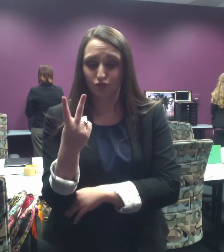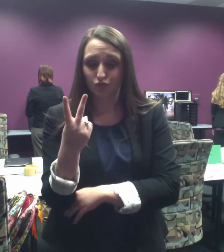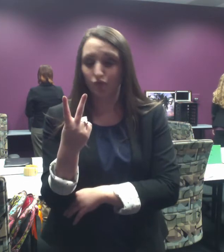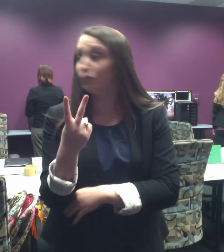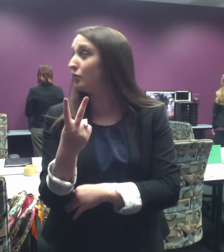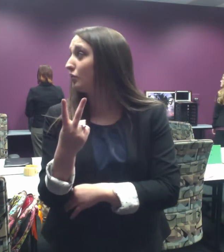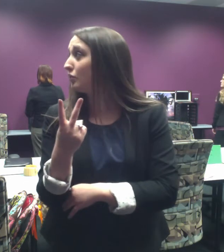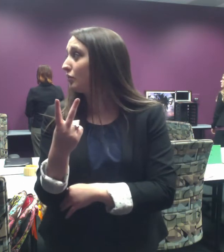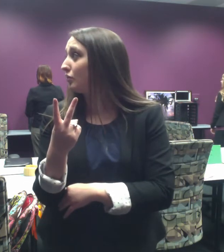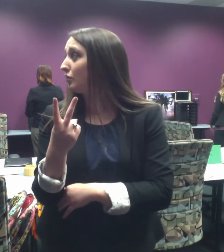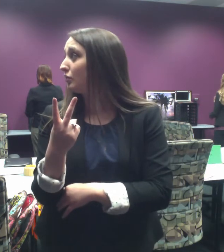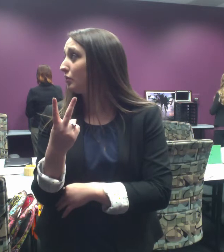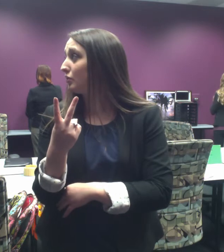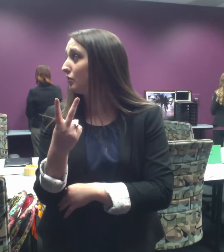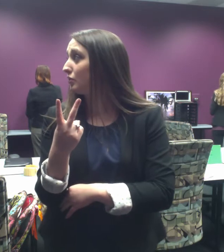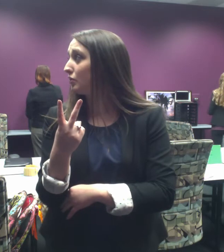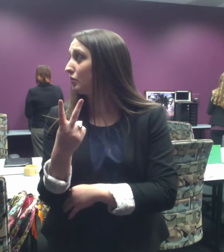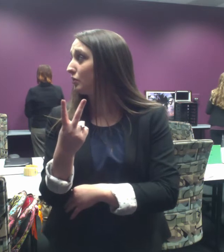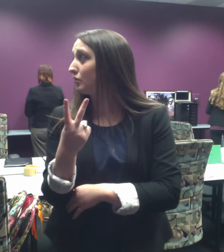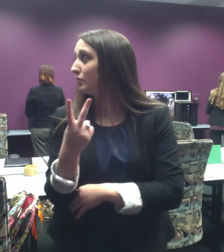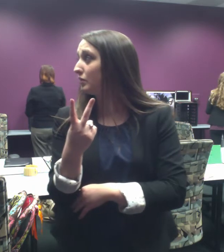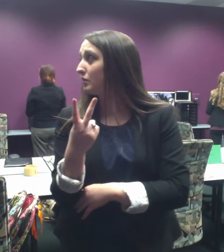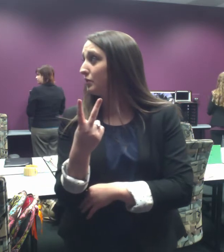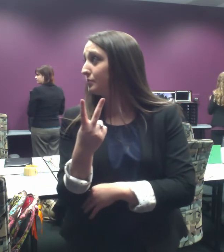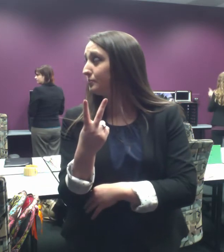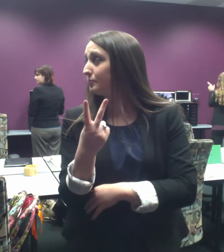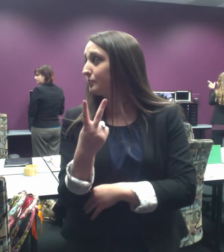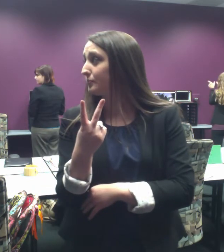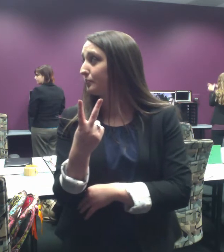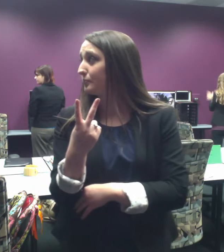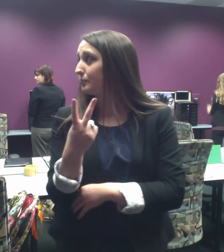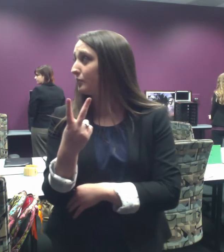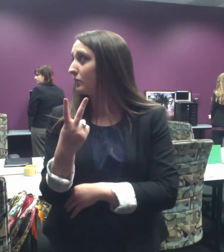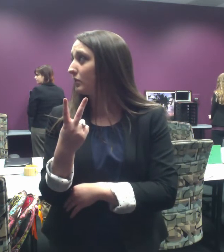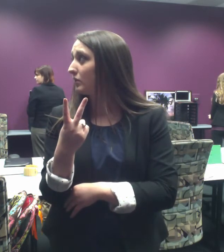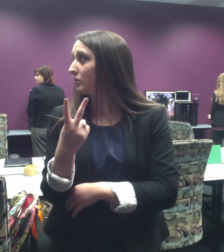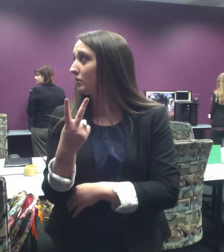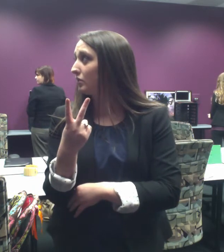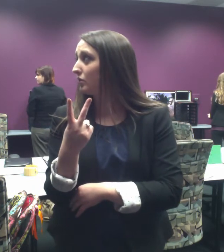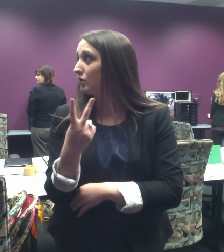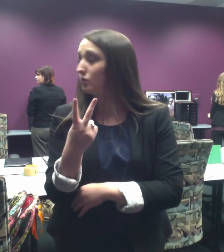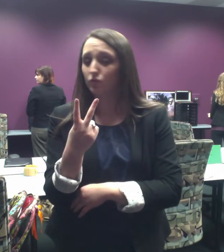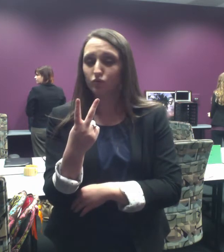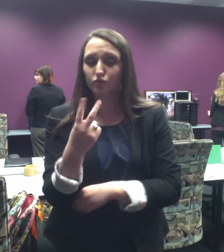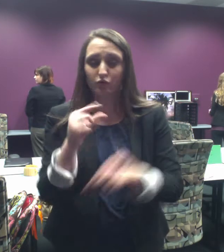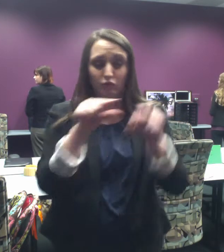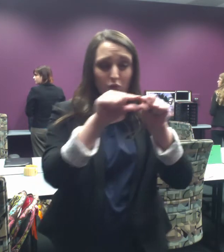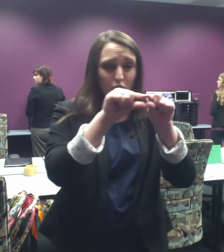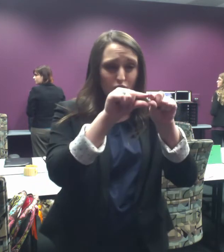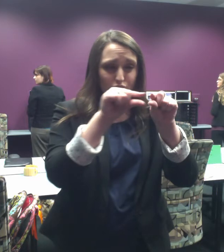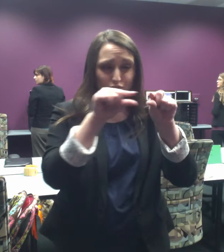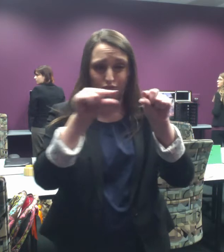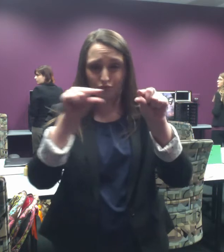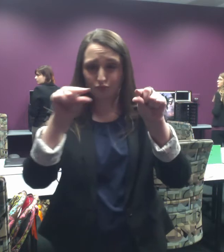folder. Two pieces of foam, cut little notches in it, ran them across there. What's the main difference between the two, though, is this. On